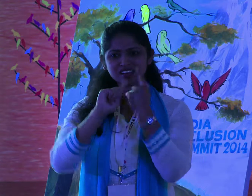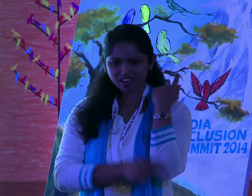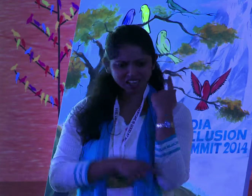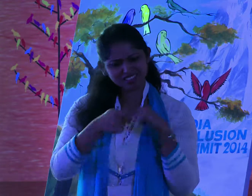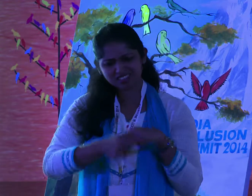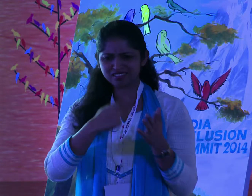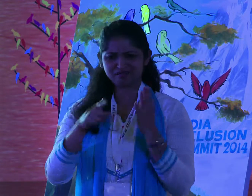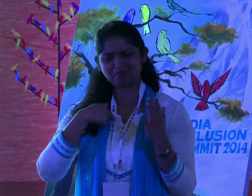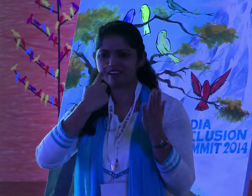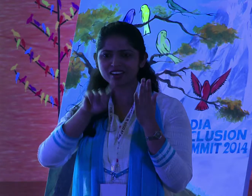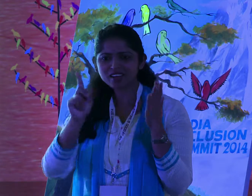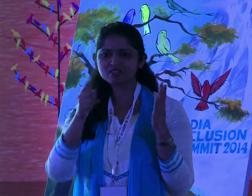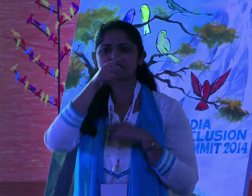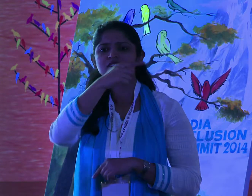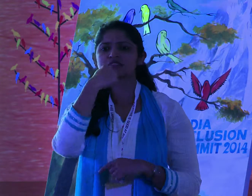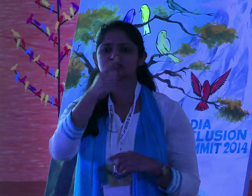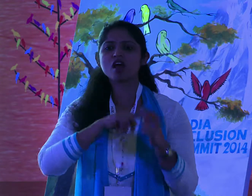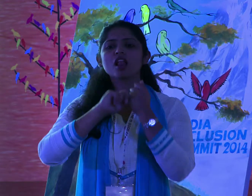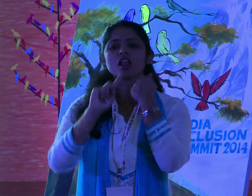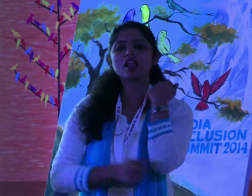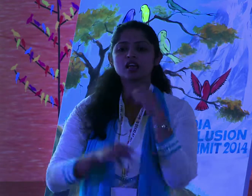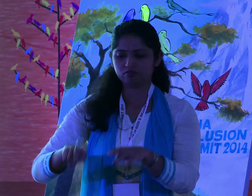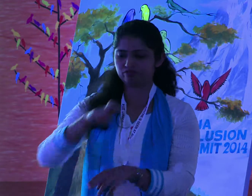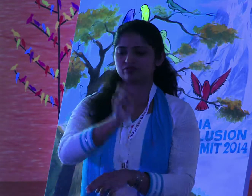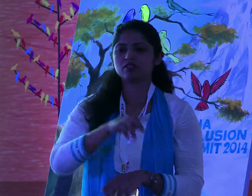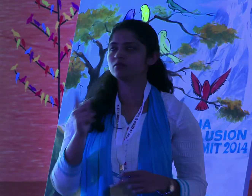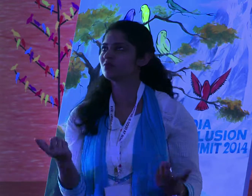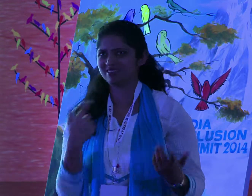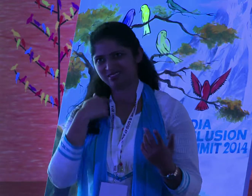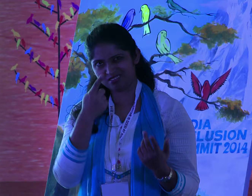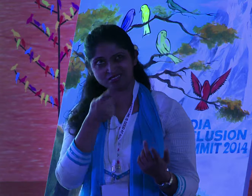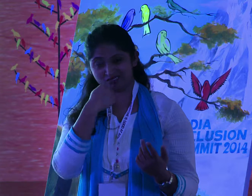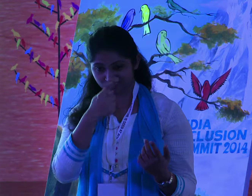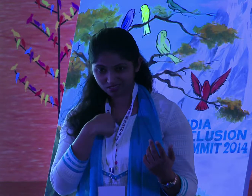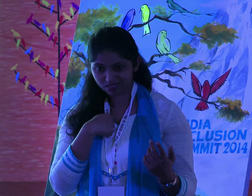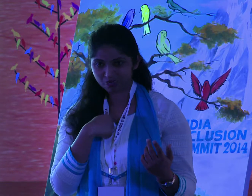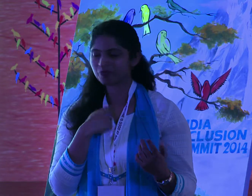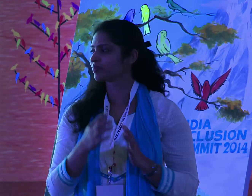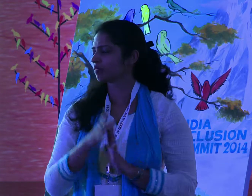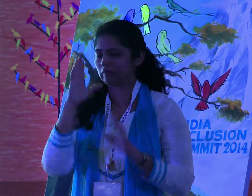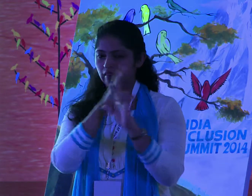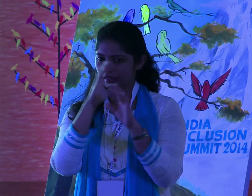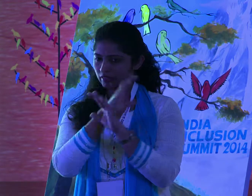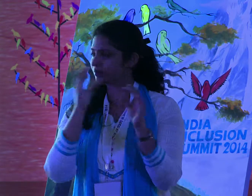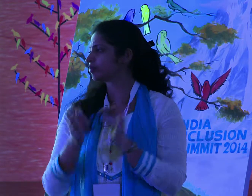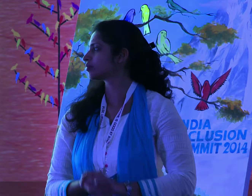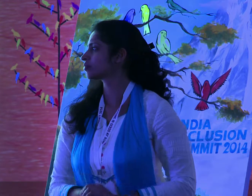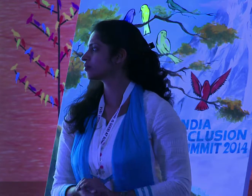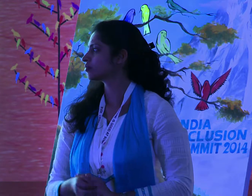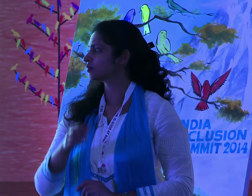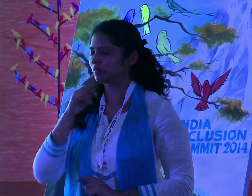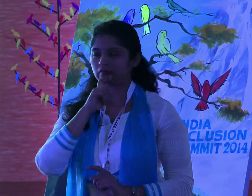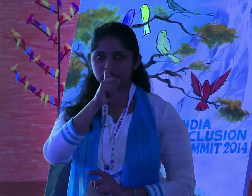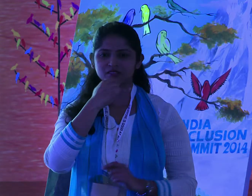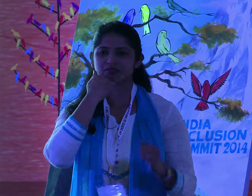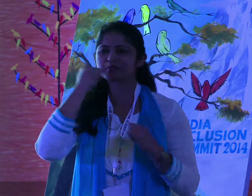down. He told, even he's there at the last stop. I told, is it? Now, this to and